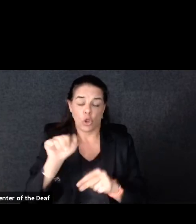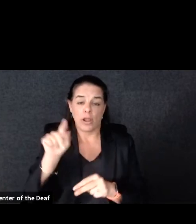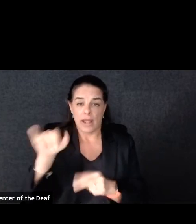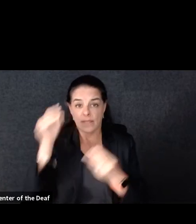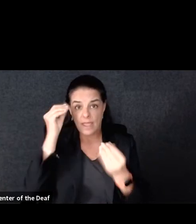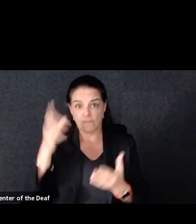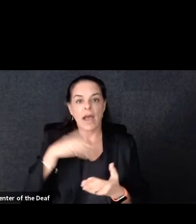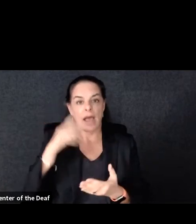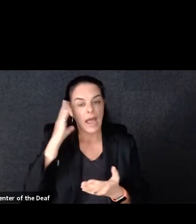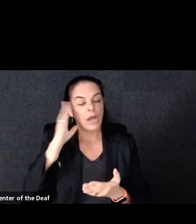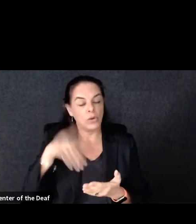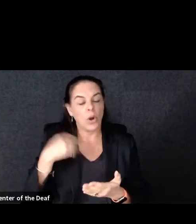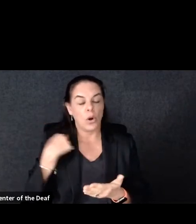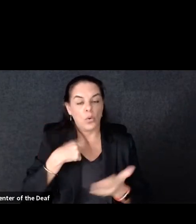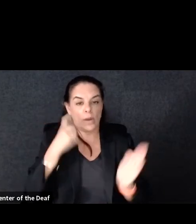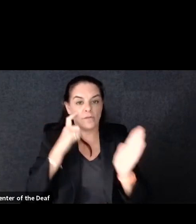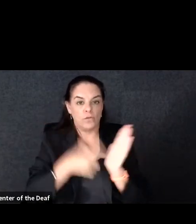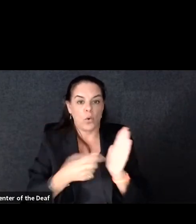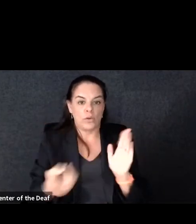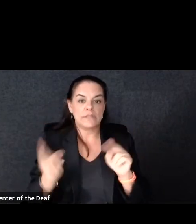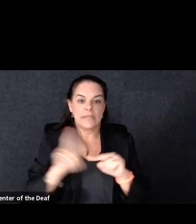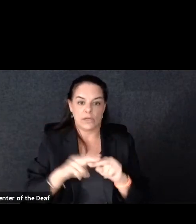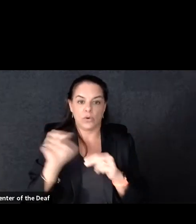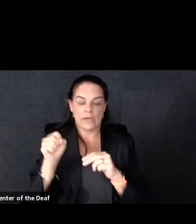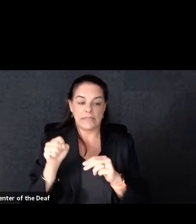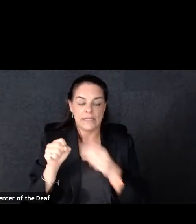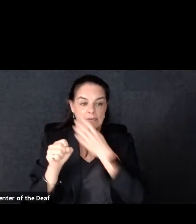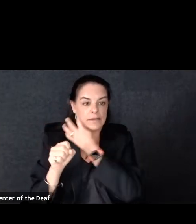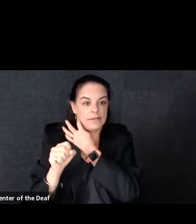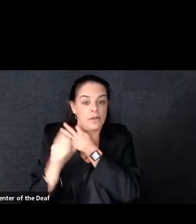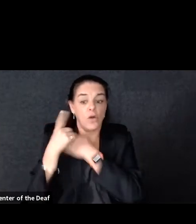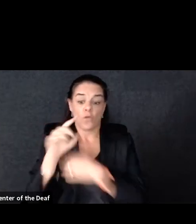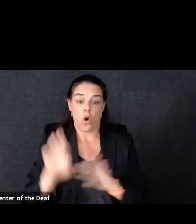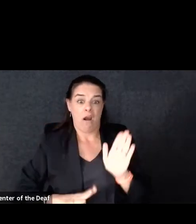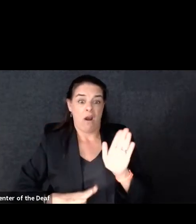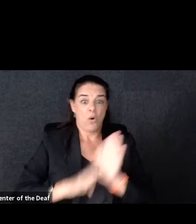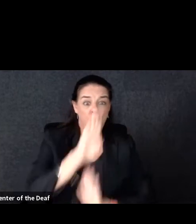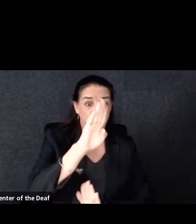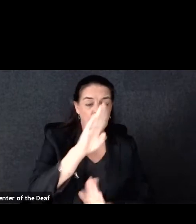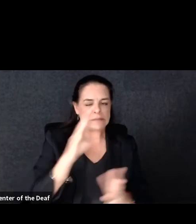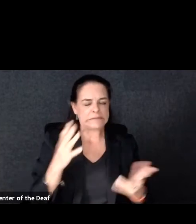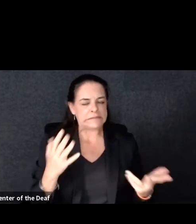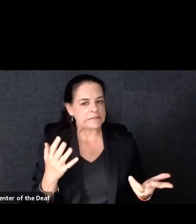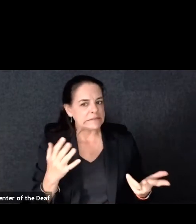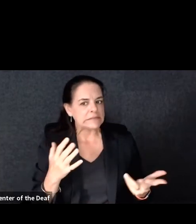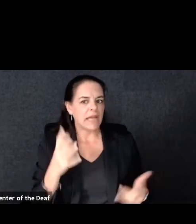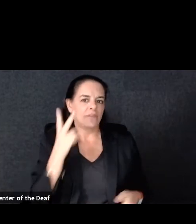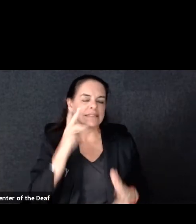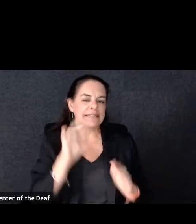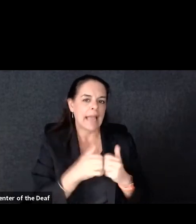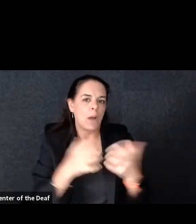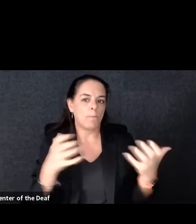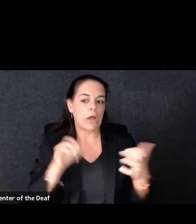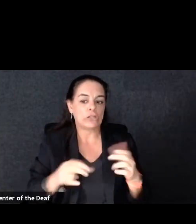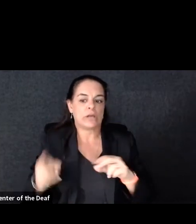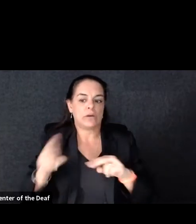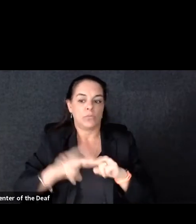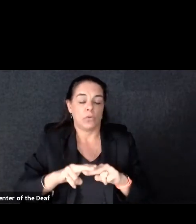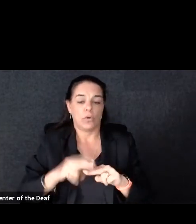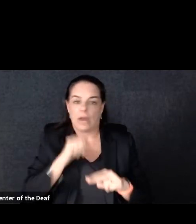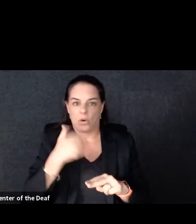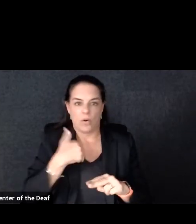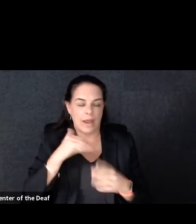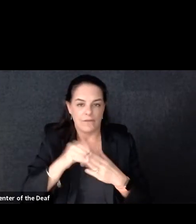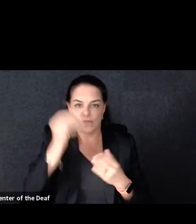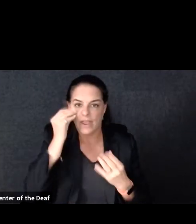seen an increase. As far as the adjective of soaring, I'd have to look at how much that increase has been. I don't have that